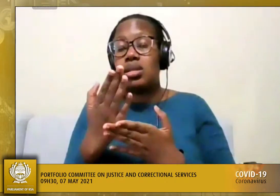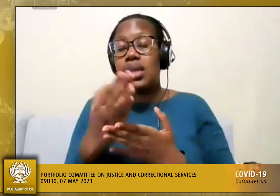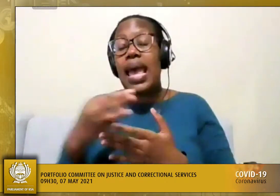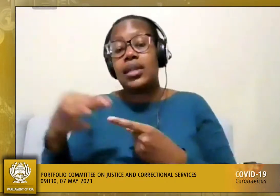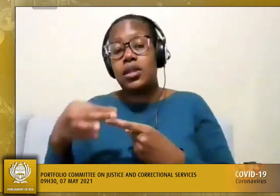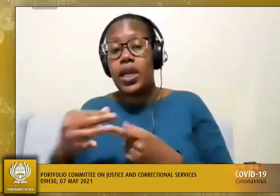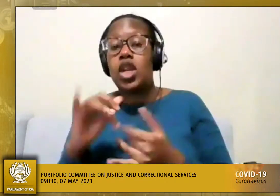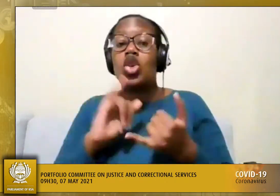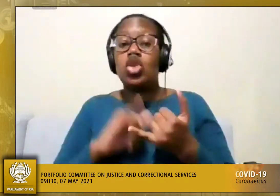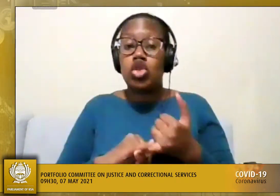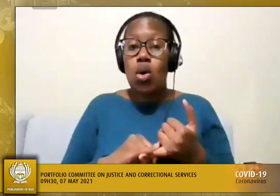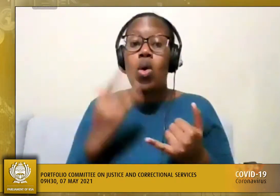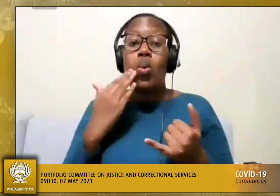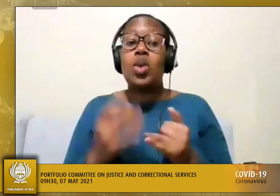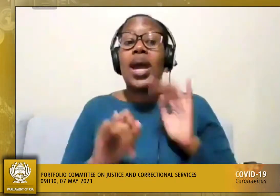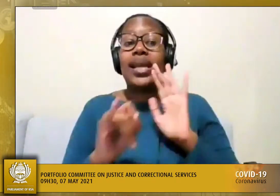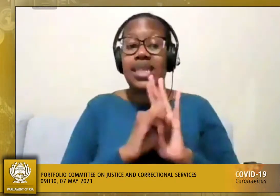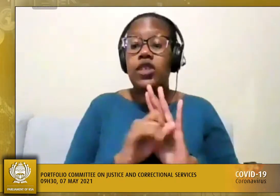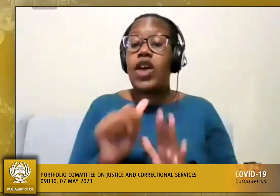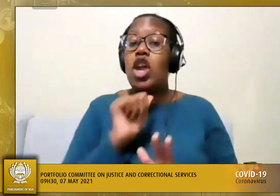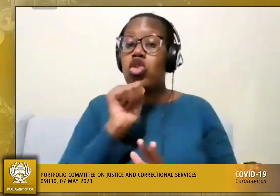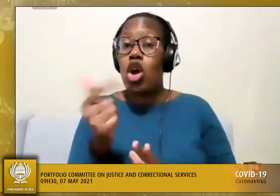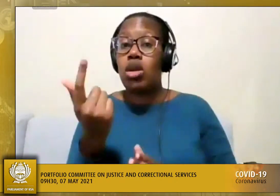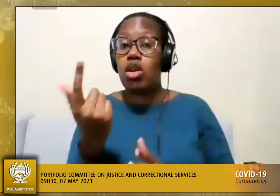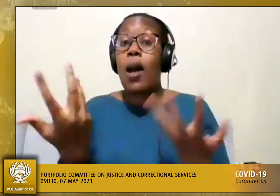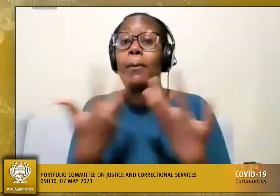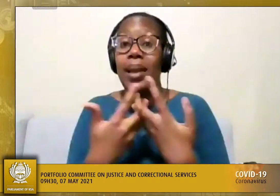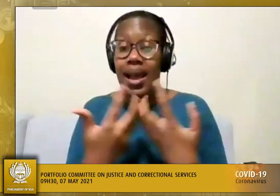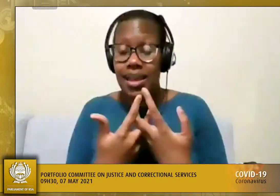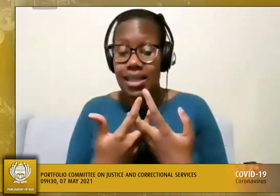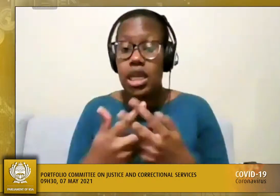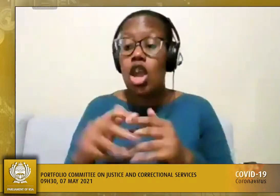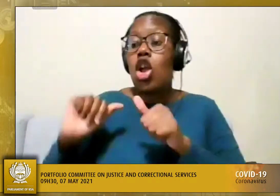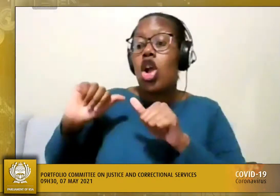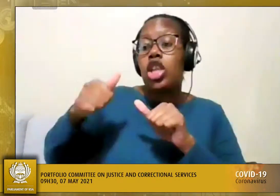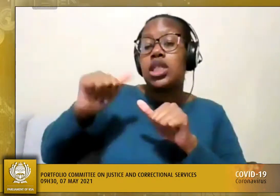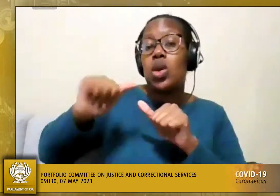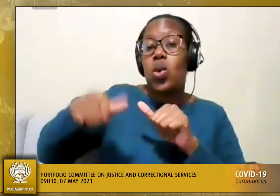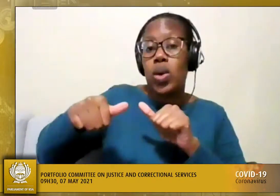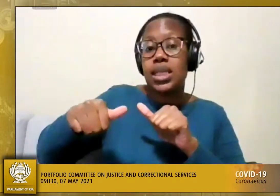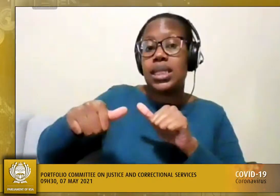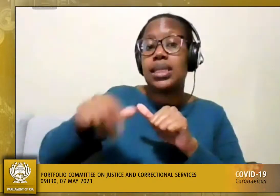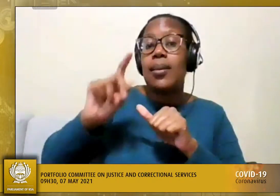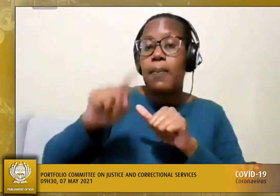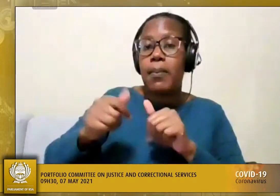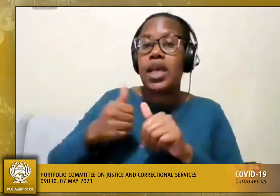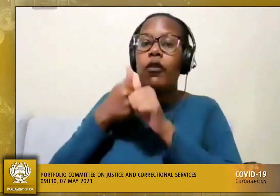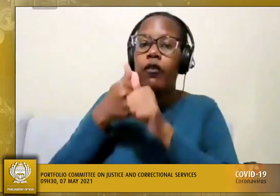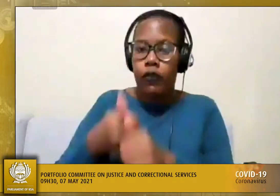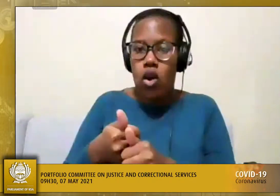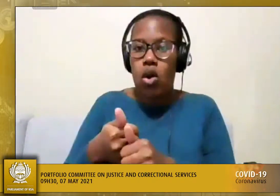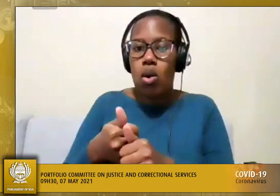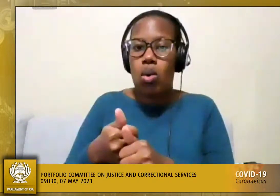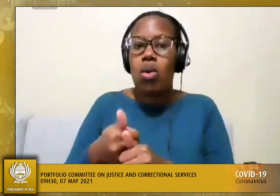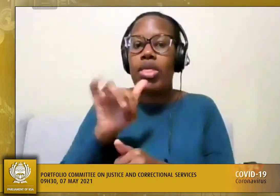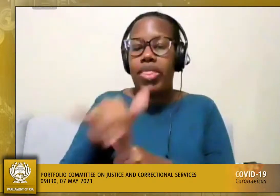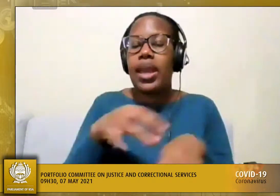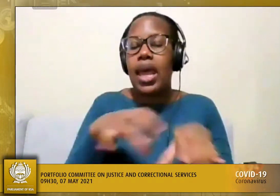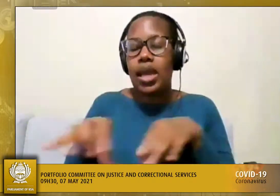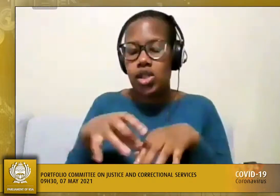whenever we identify non-compliance consequence consequences will follow that particular action